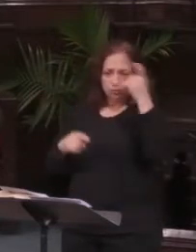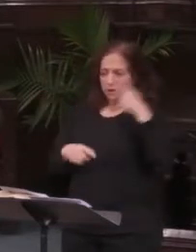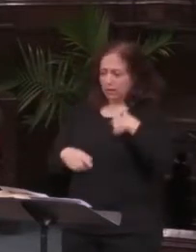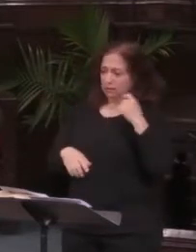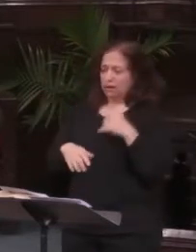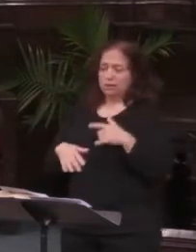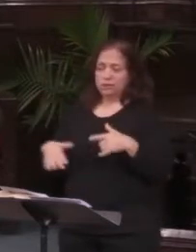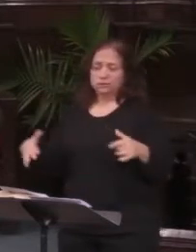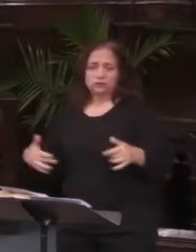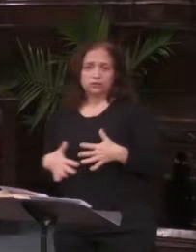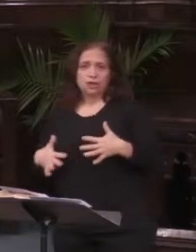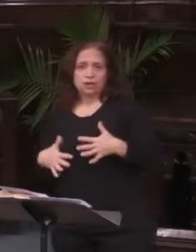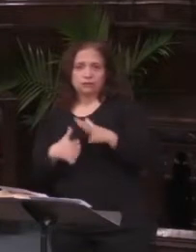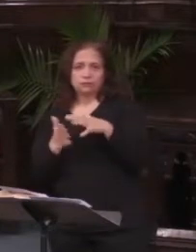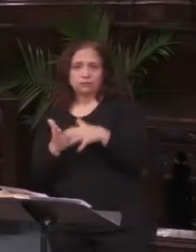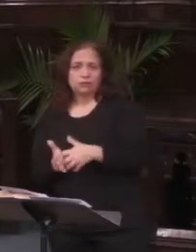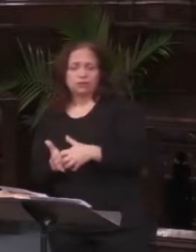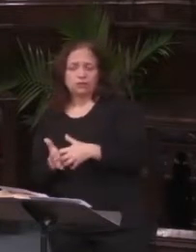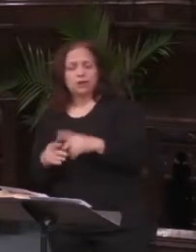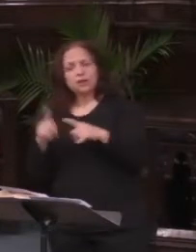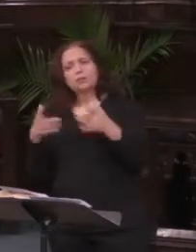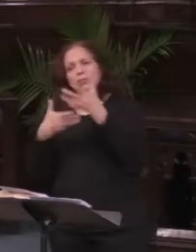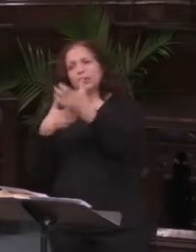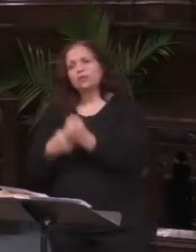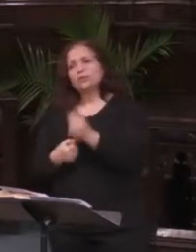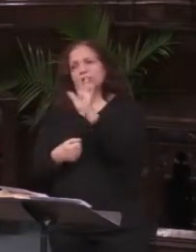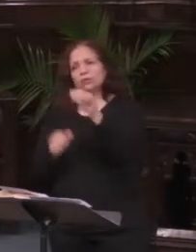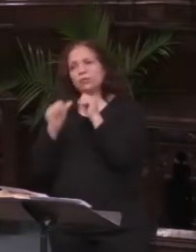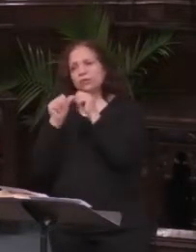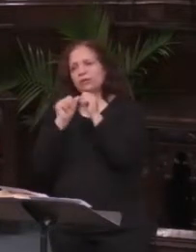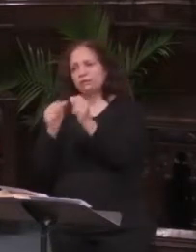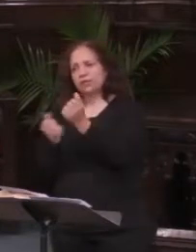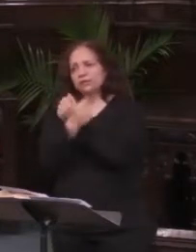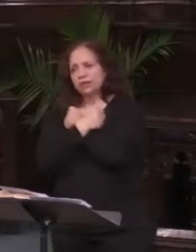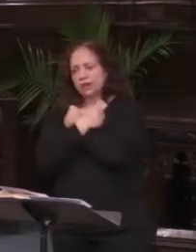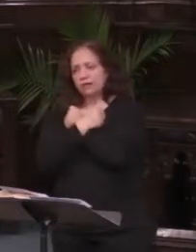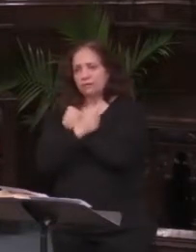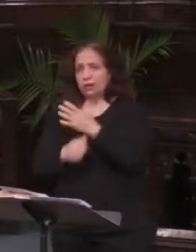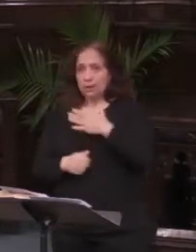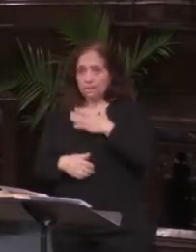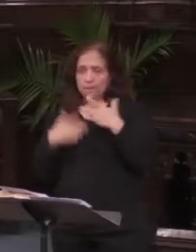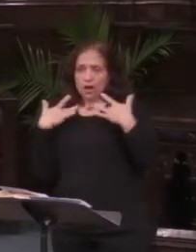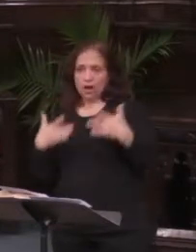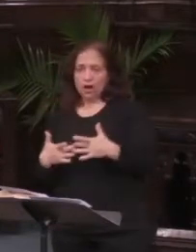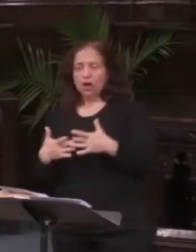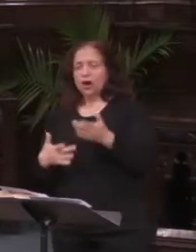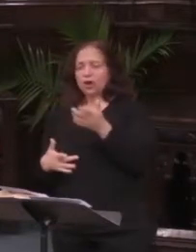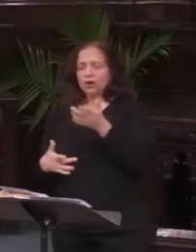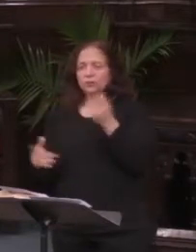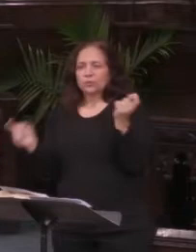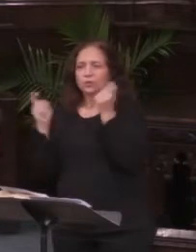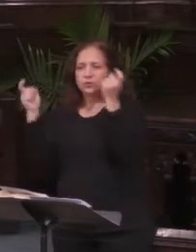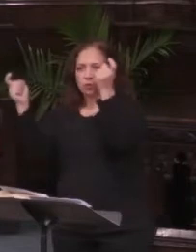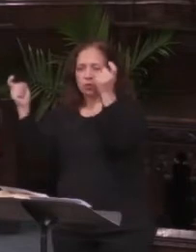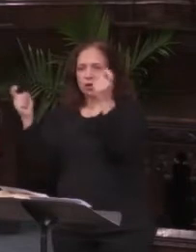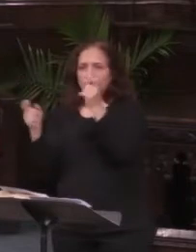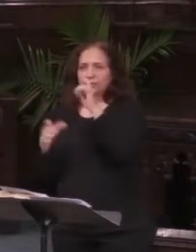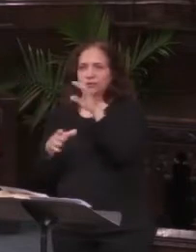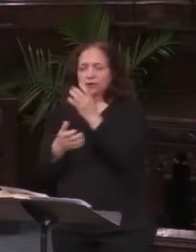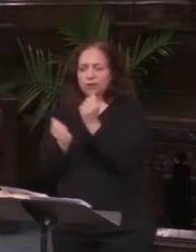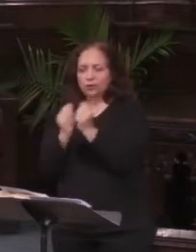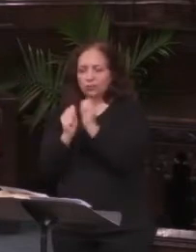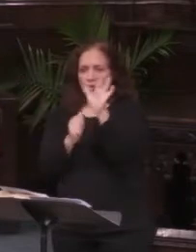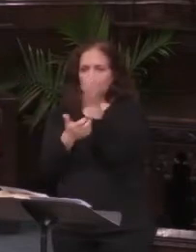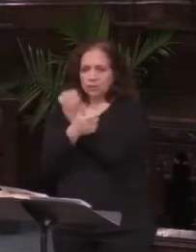shaken. But I trusted in your steadfast love. My heart shall rejoice in your